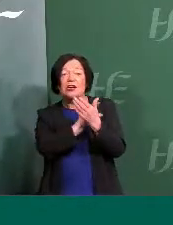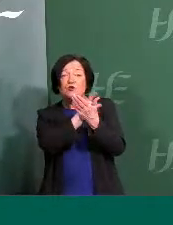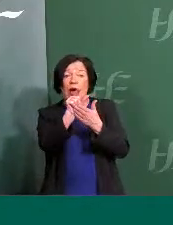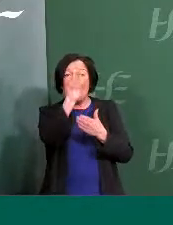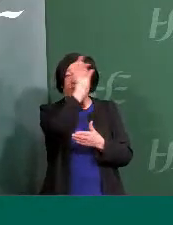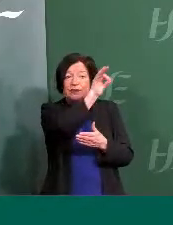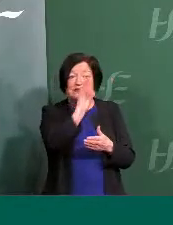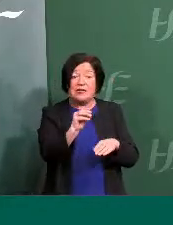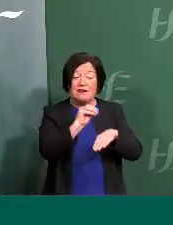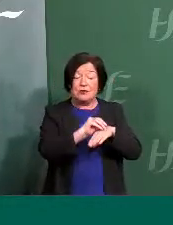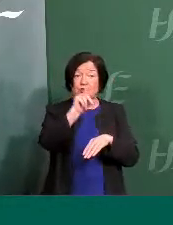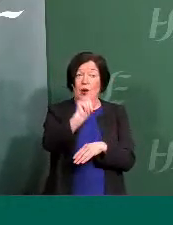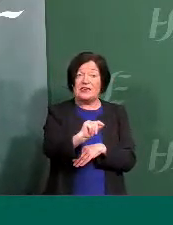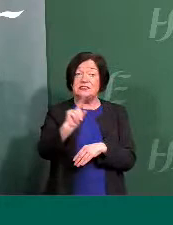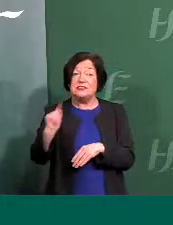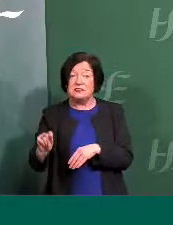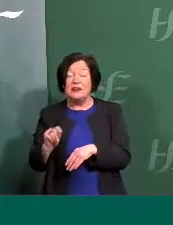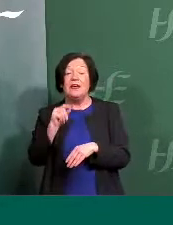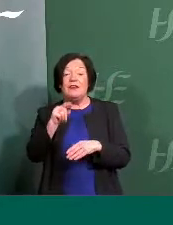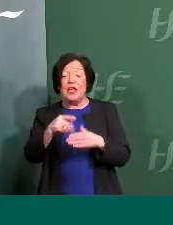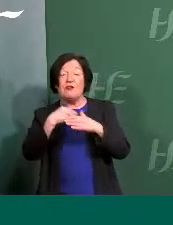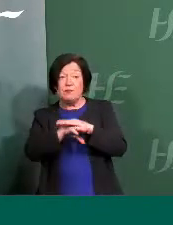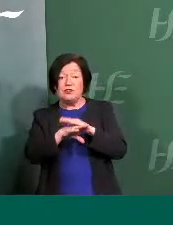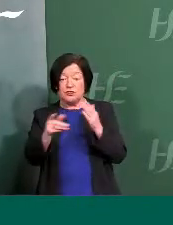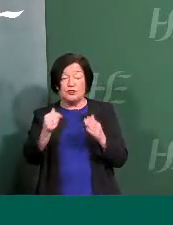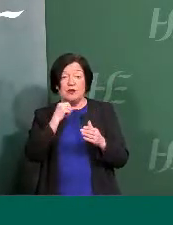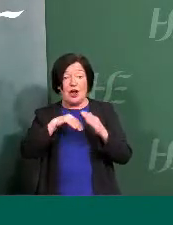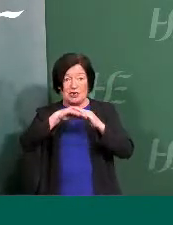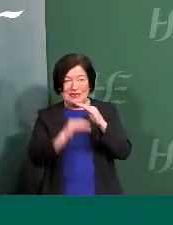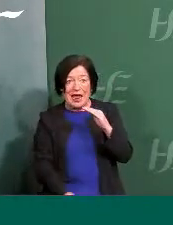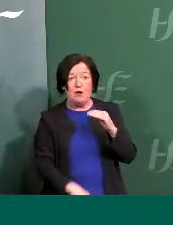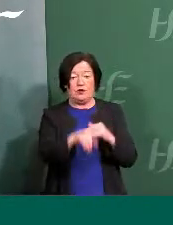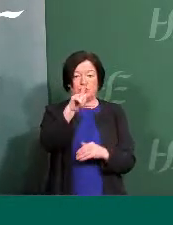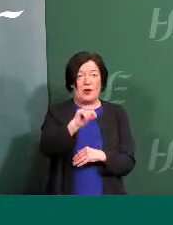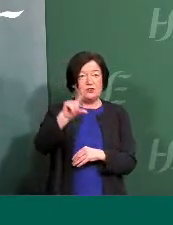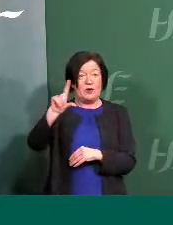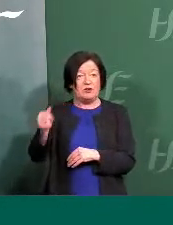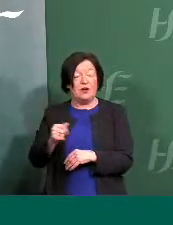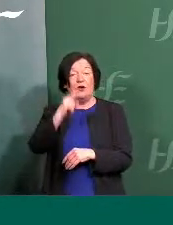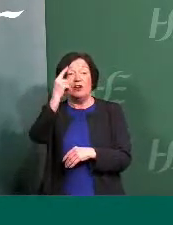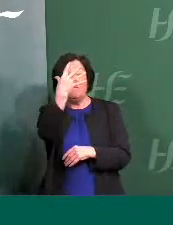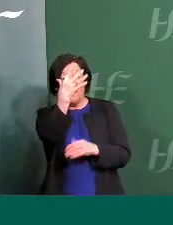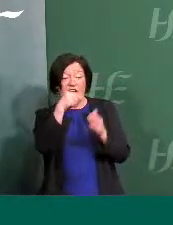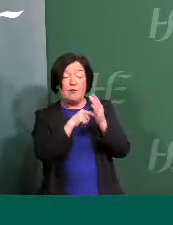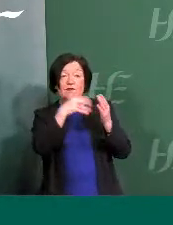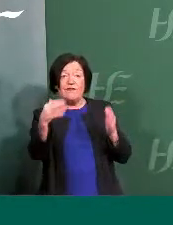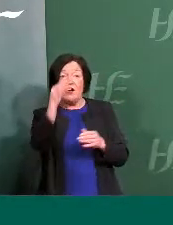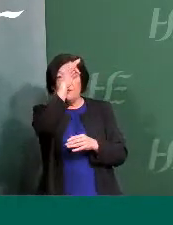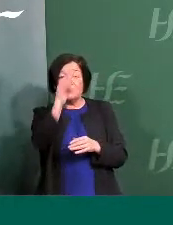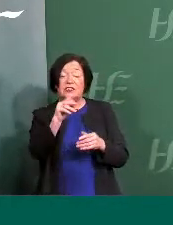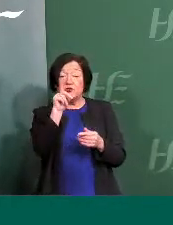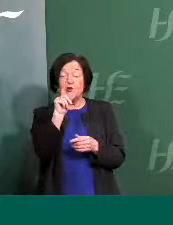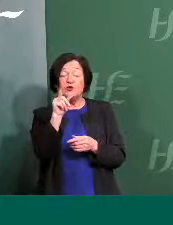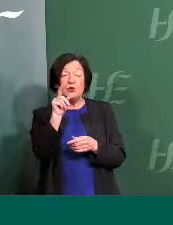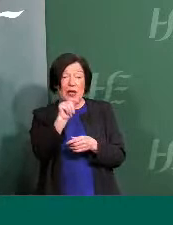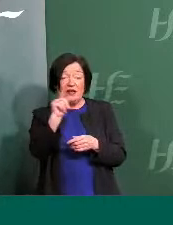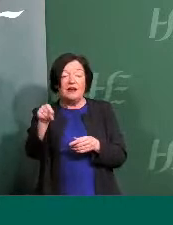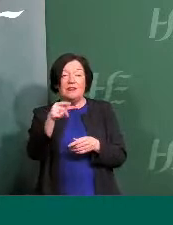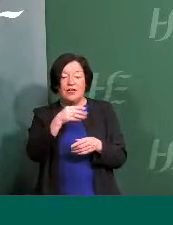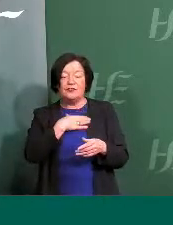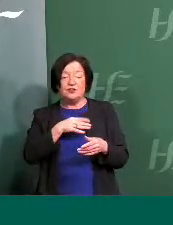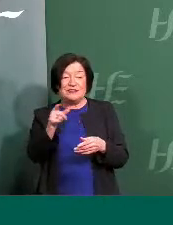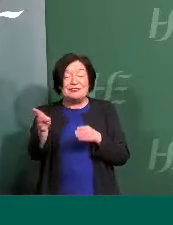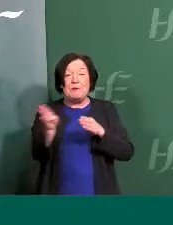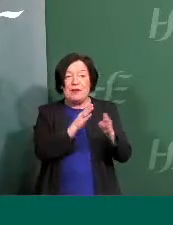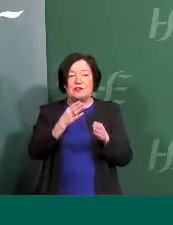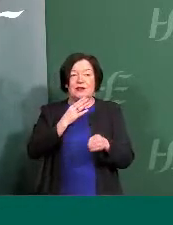on 2020. But in terms of their admissions, they're down on 2021. And only 5.5% up on 2020. So this is just, and it's a busy slide, so